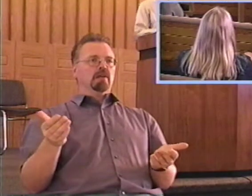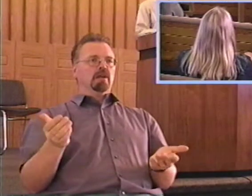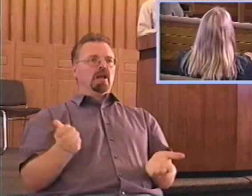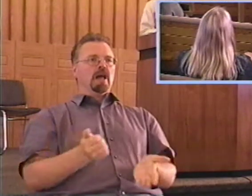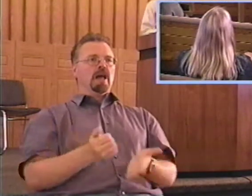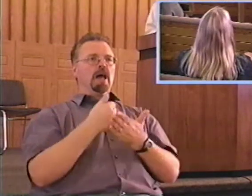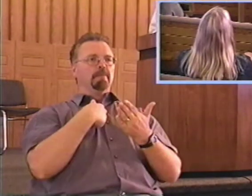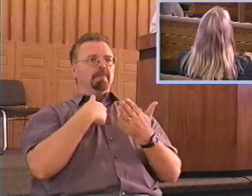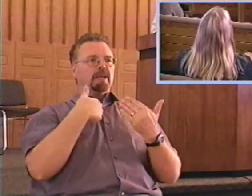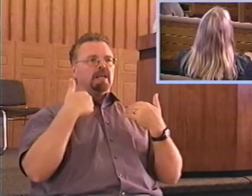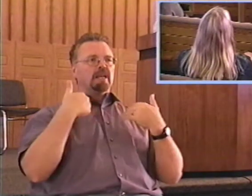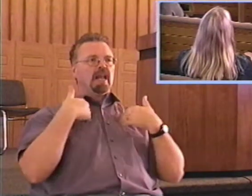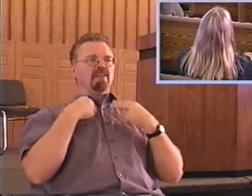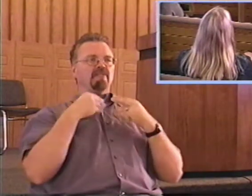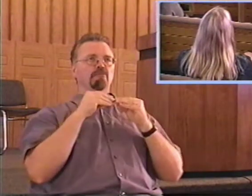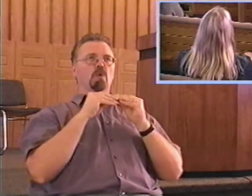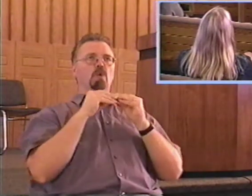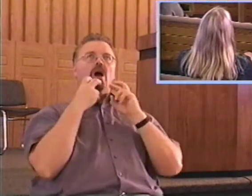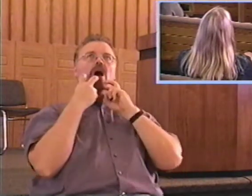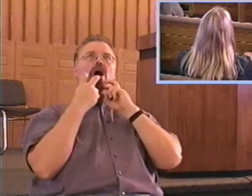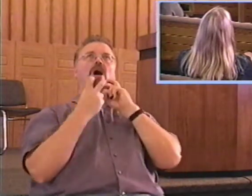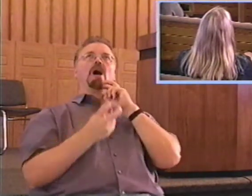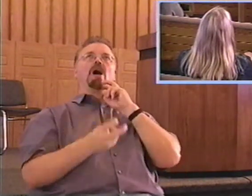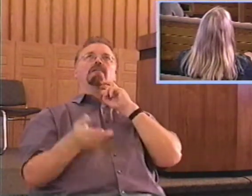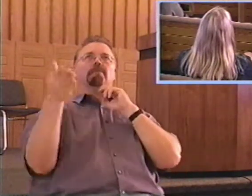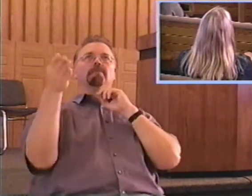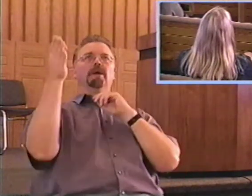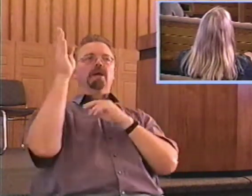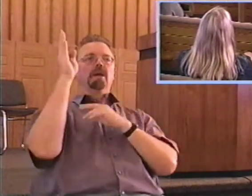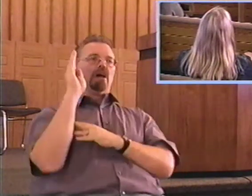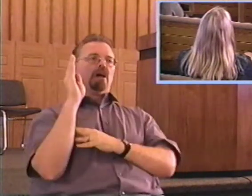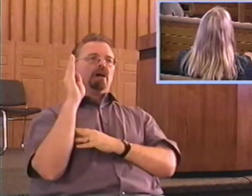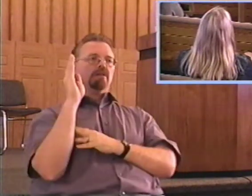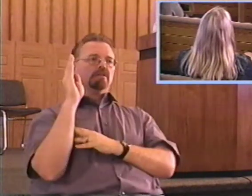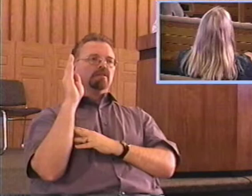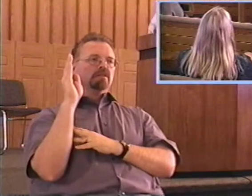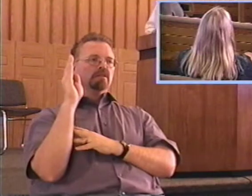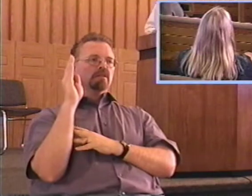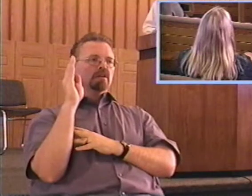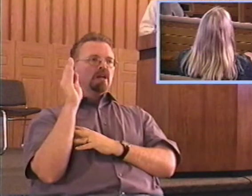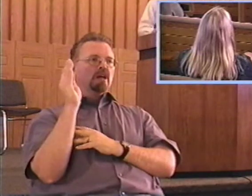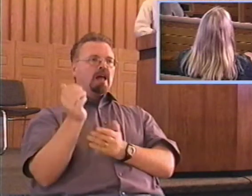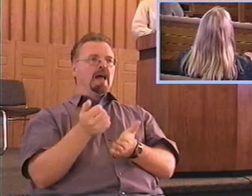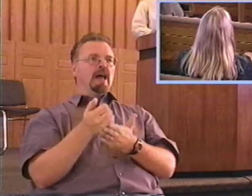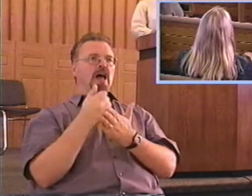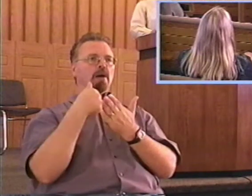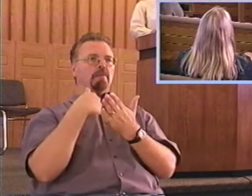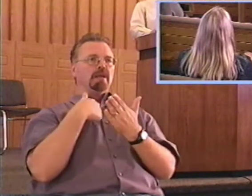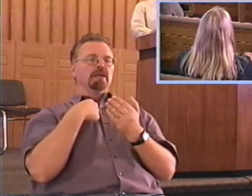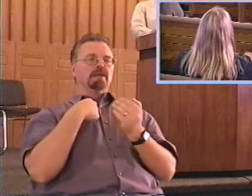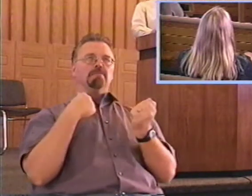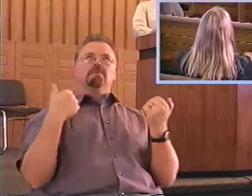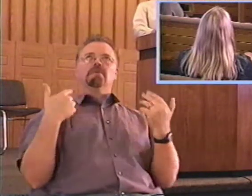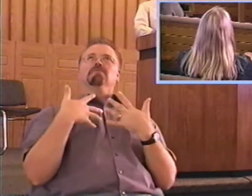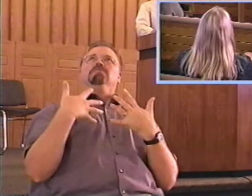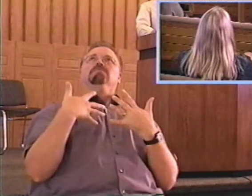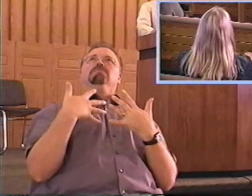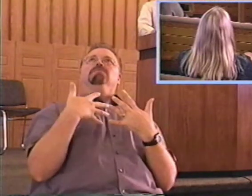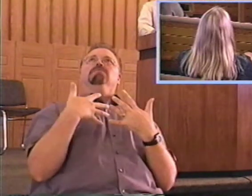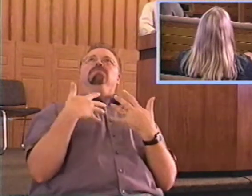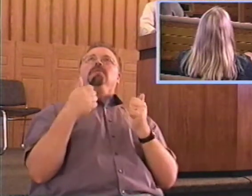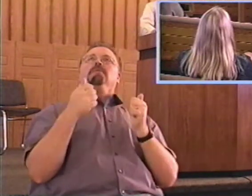Help me to have more awe for my God. Help me to tremble more in his